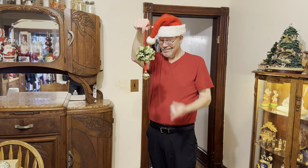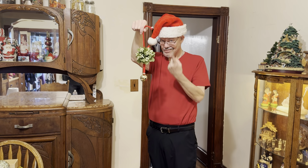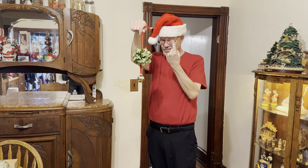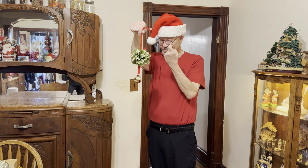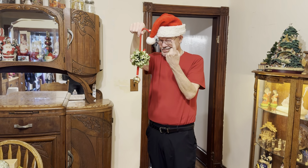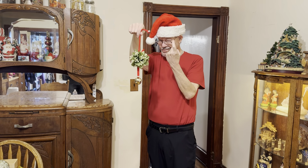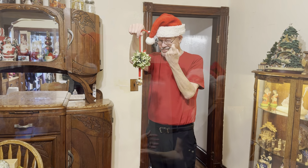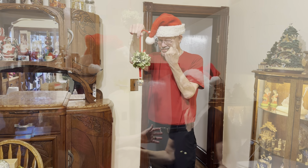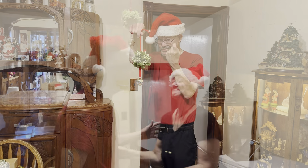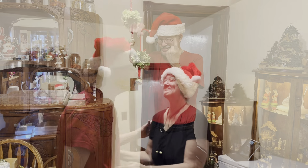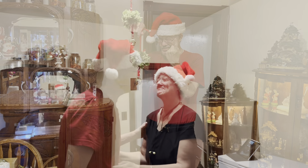come here.